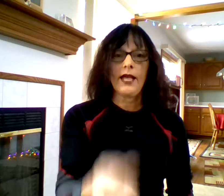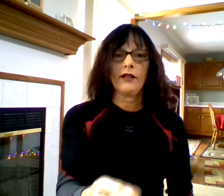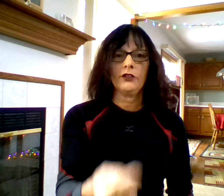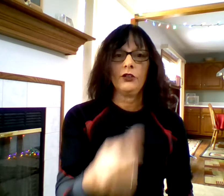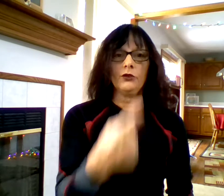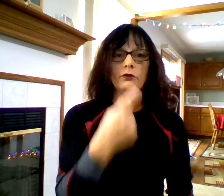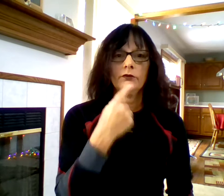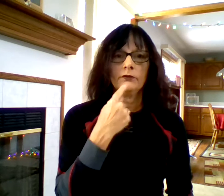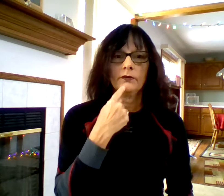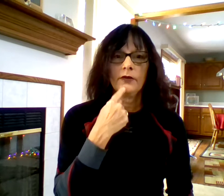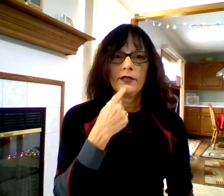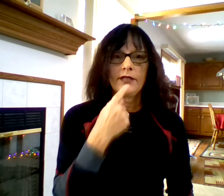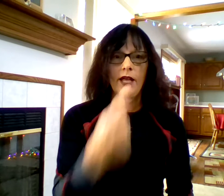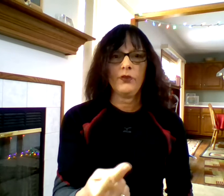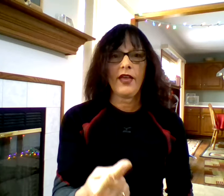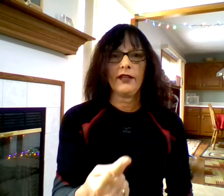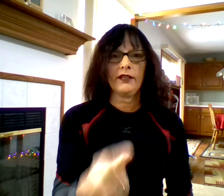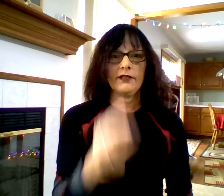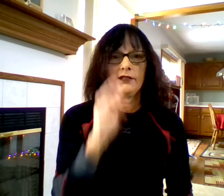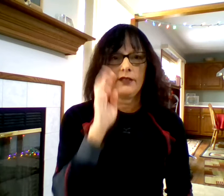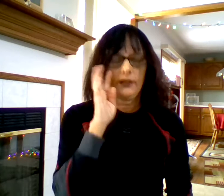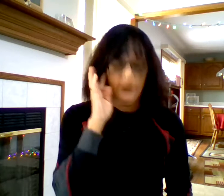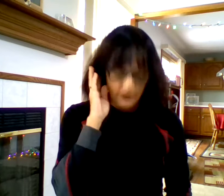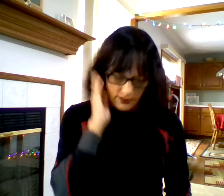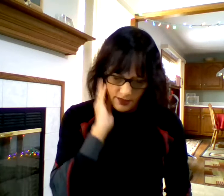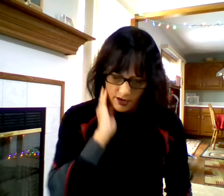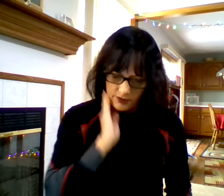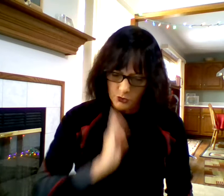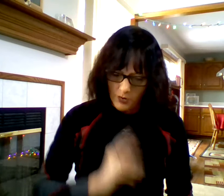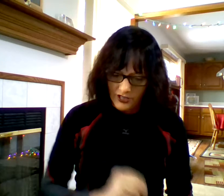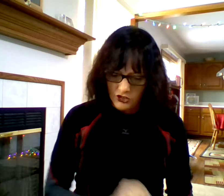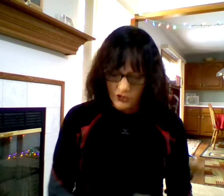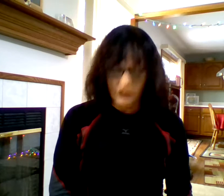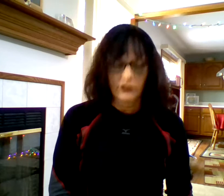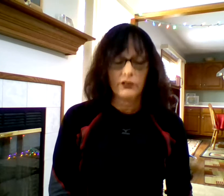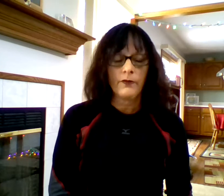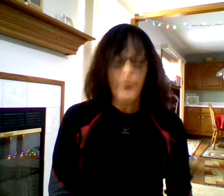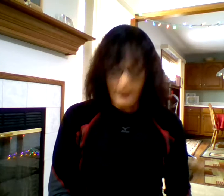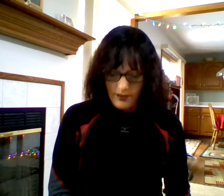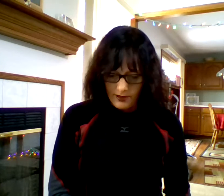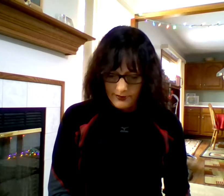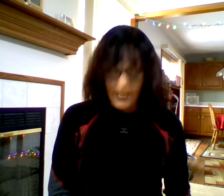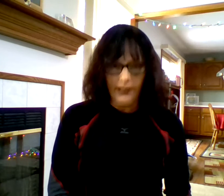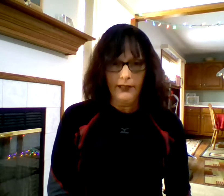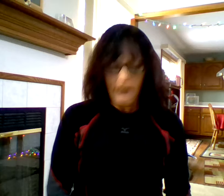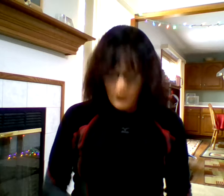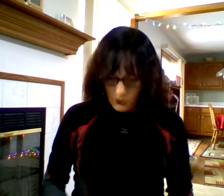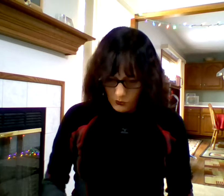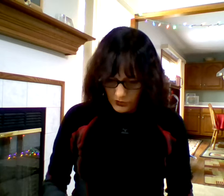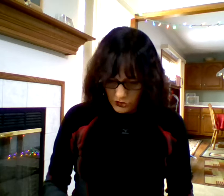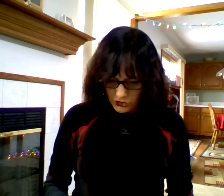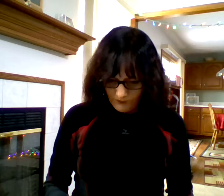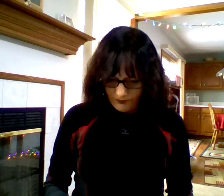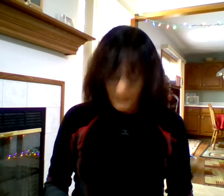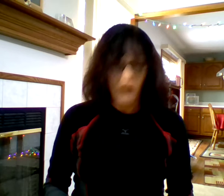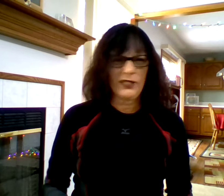Tell you, that is the directional sign, which they don't really